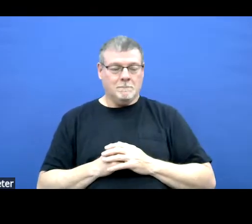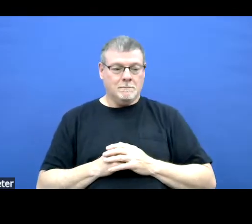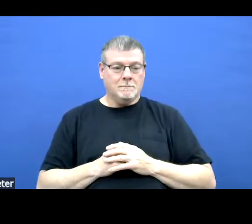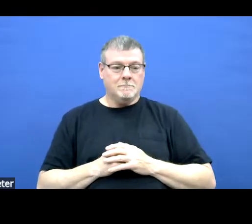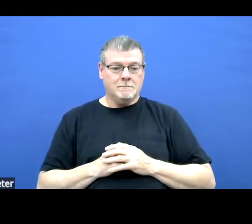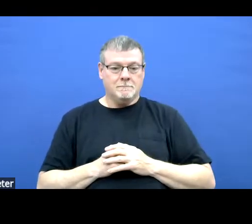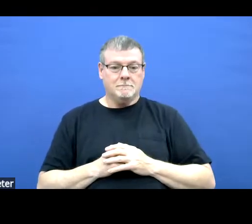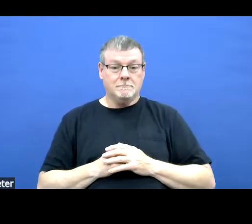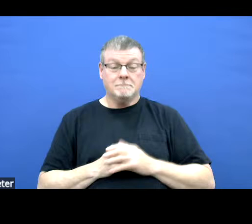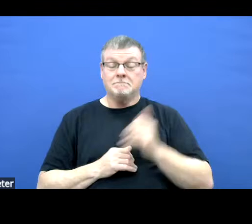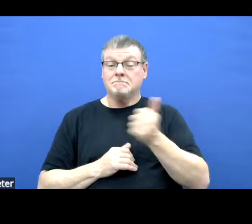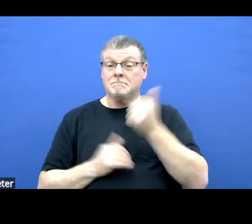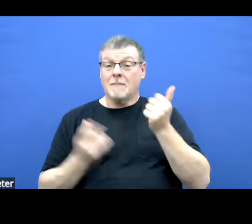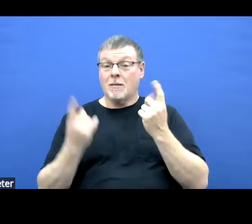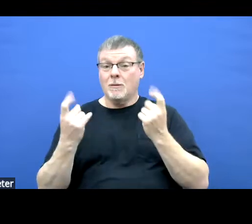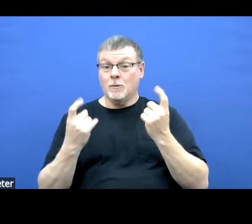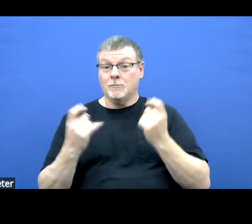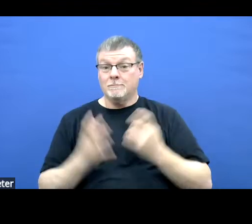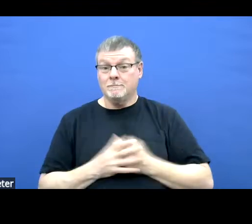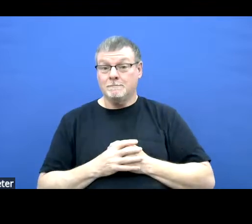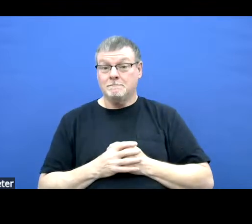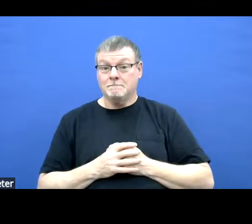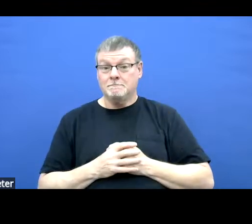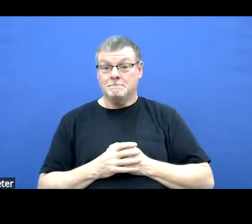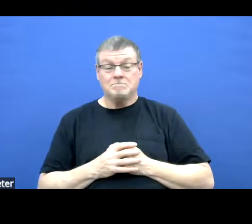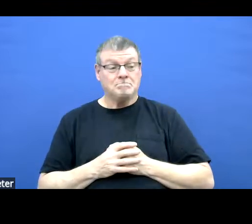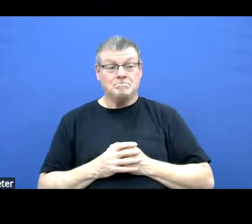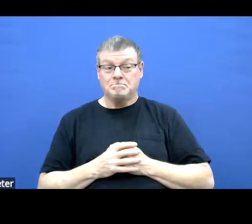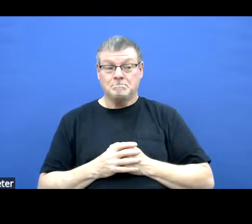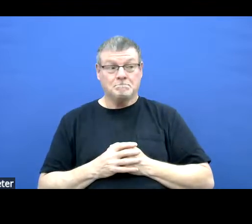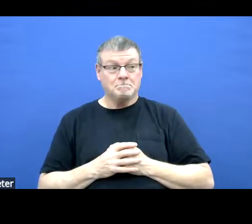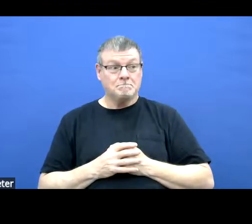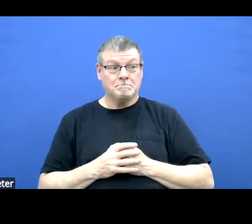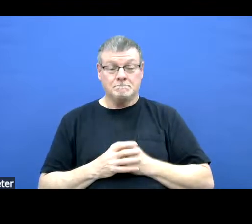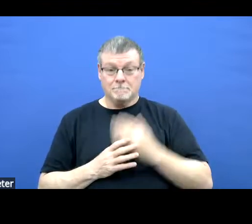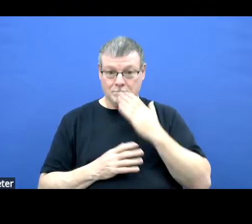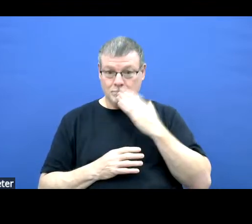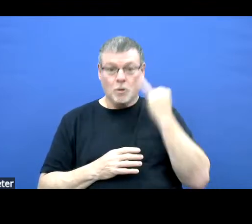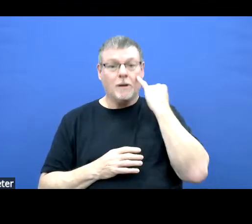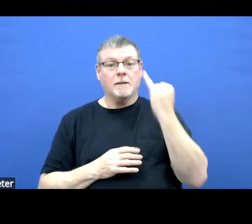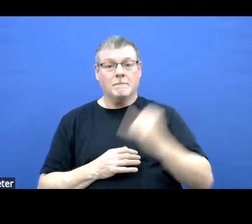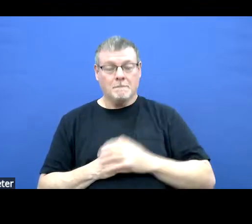it. Any other questions? Nope. All right. I think it's a good idea.